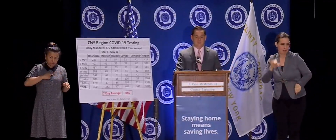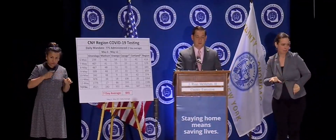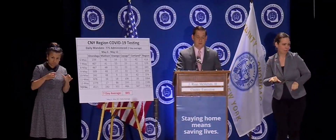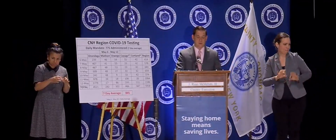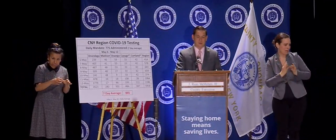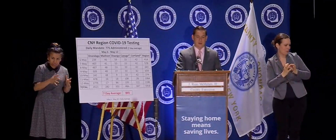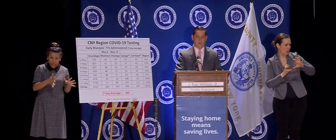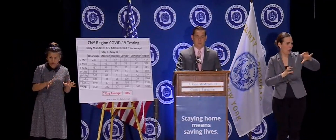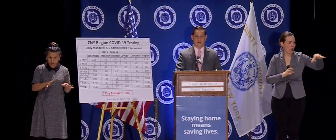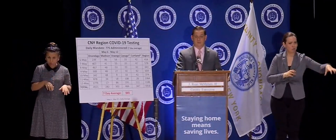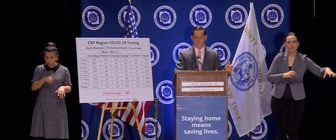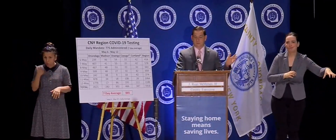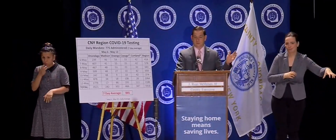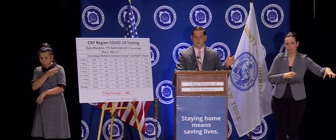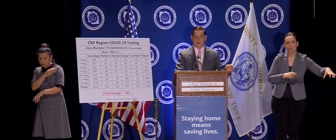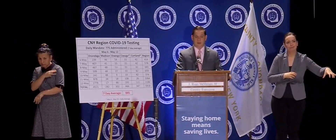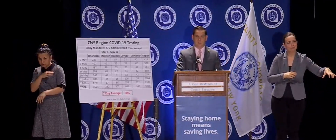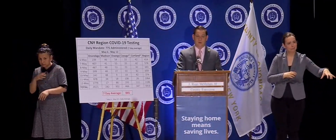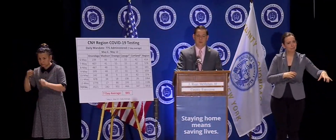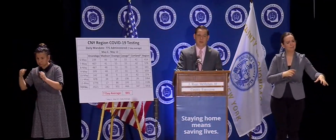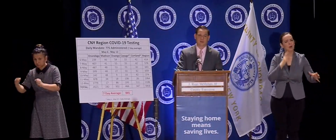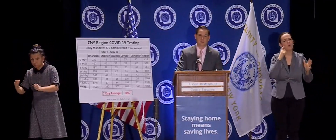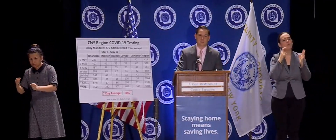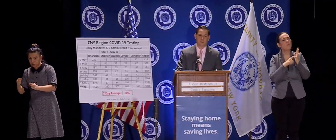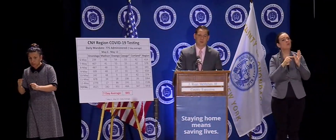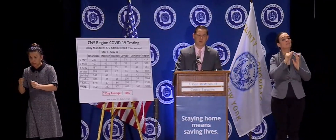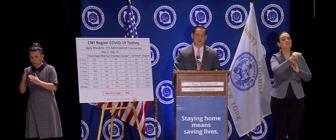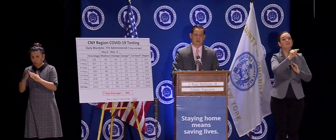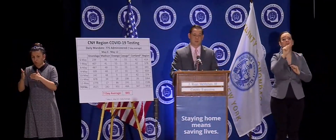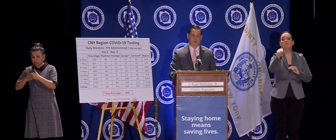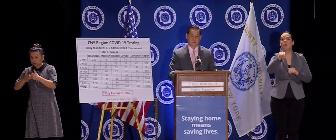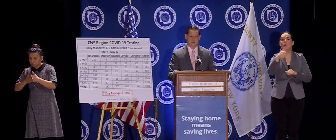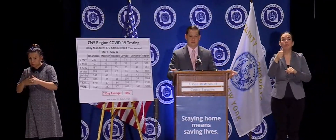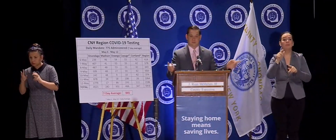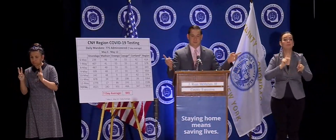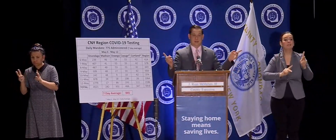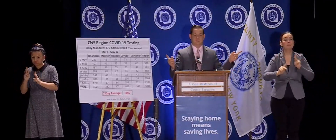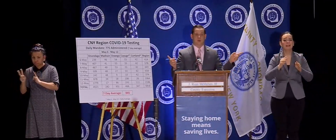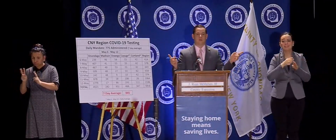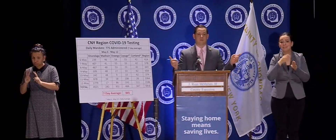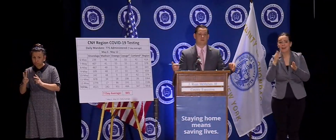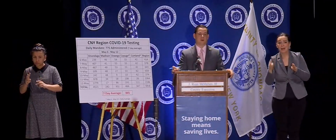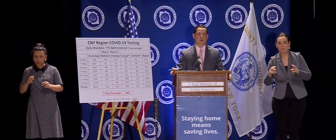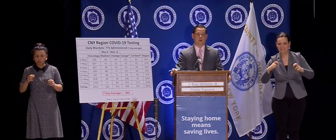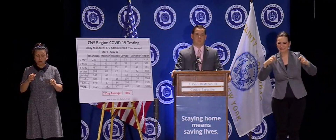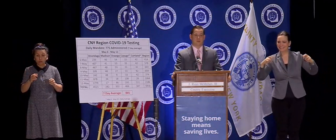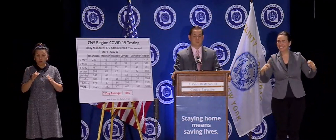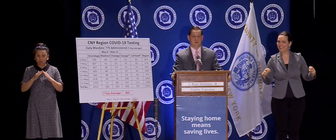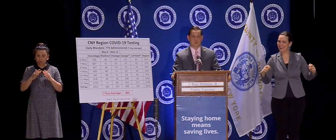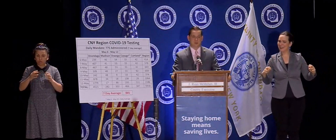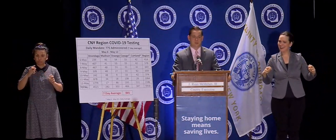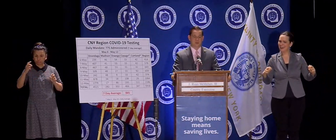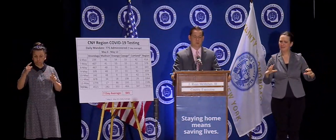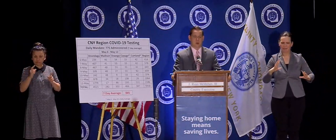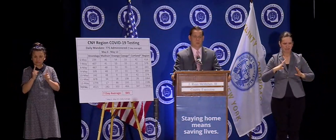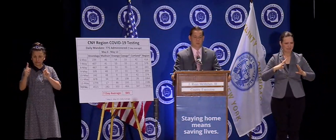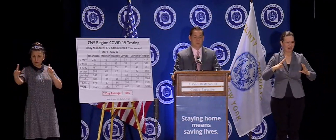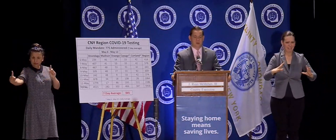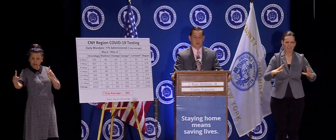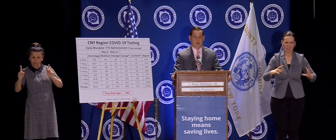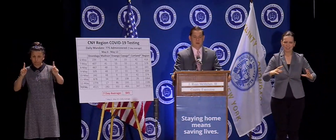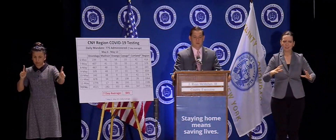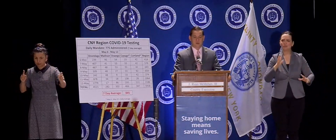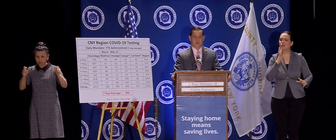and sit with a neighbor. I live in a neighborhood, and I see neighbors sitting 10, 12 feet apart, but still enjoying each other's